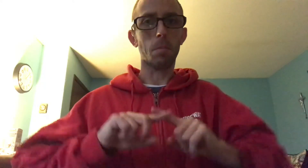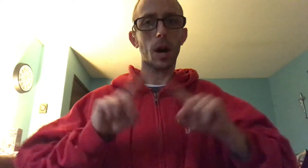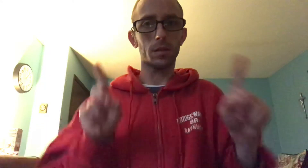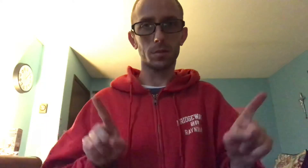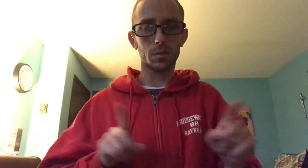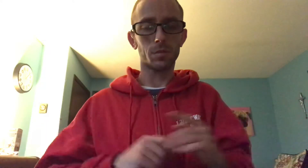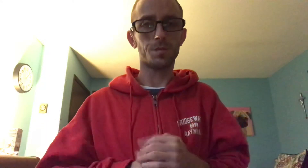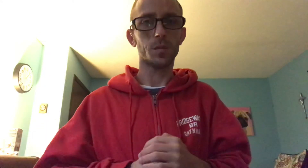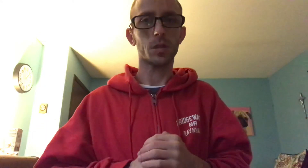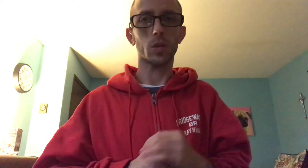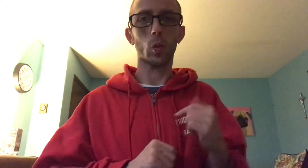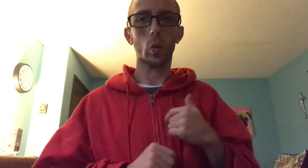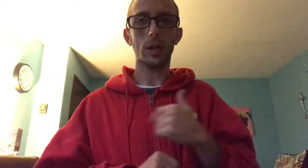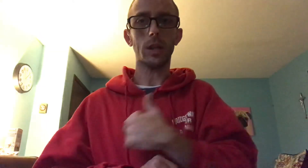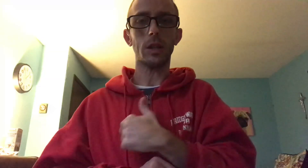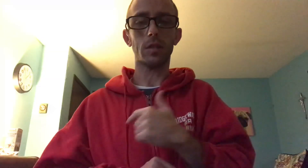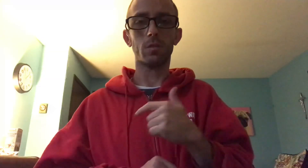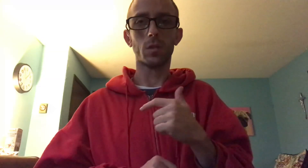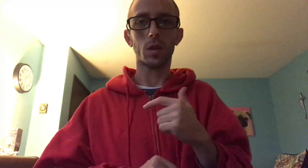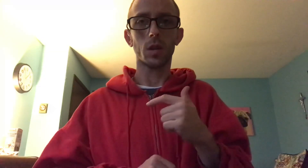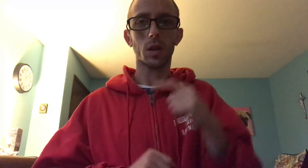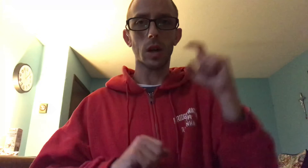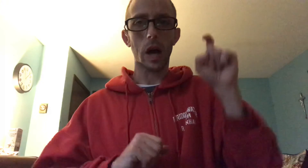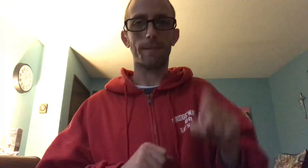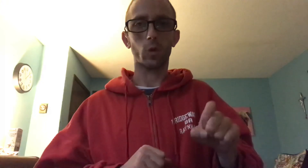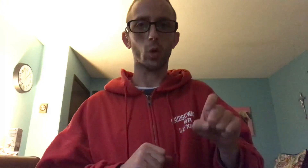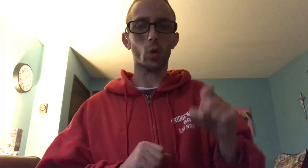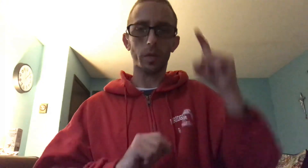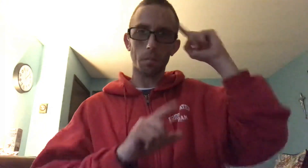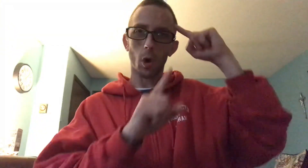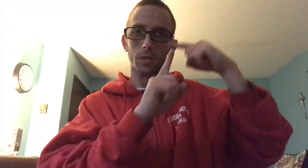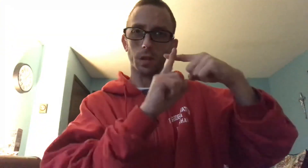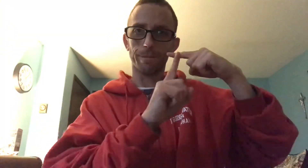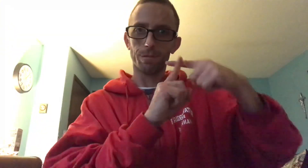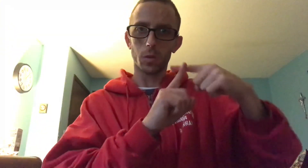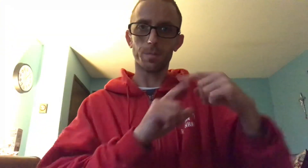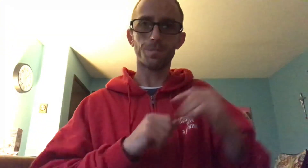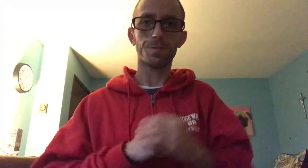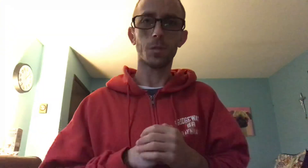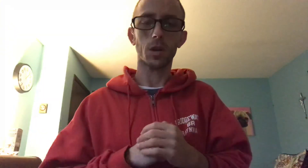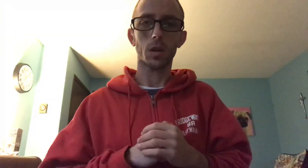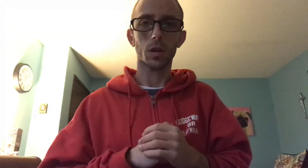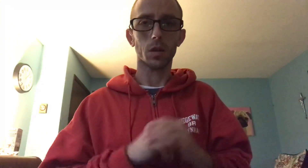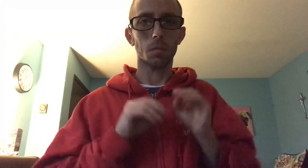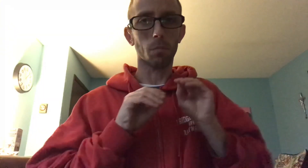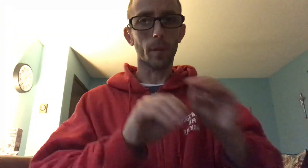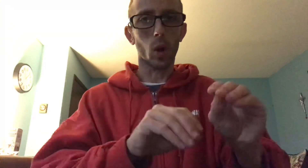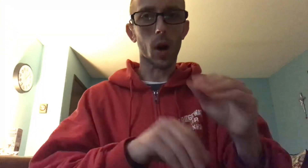but, we have to deposit, move on,